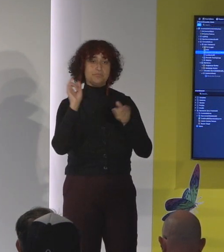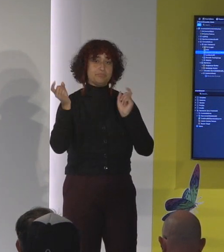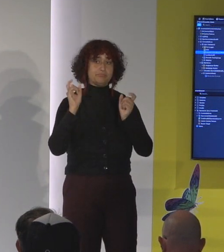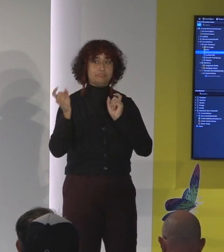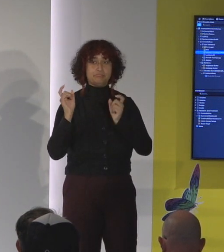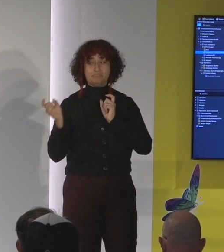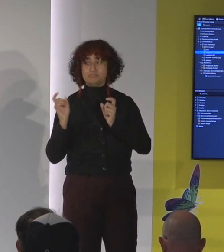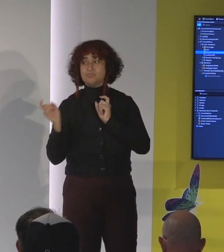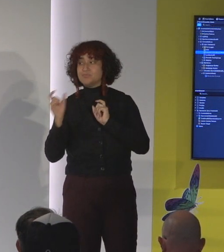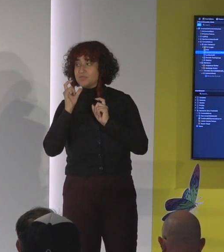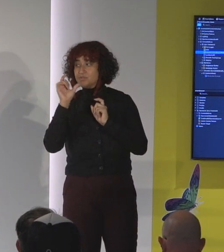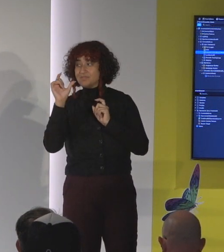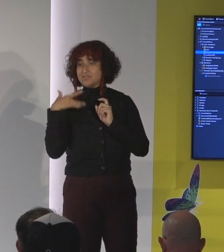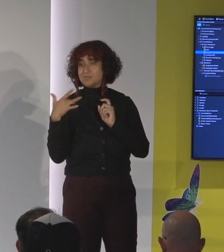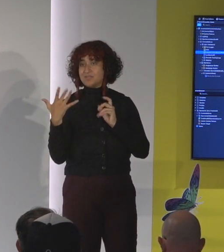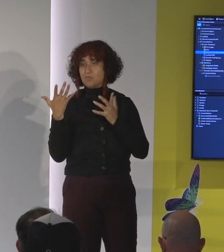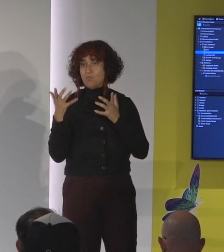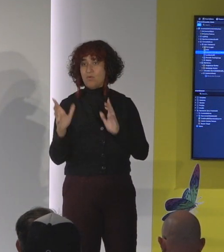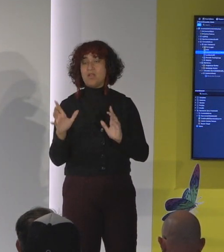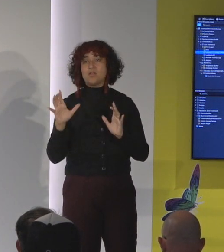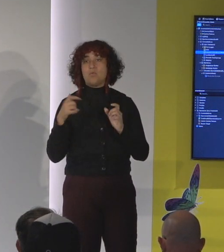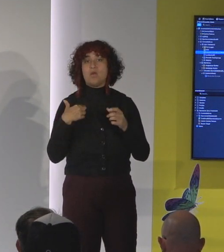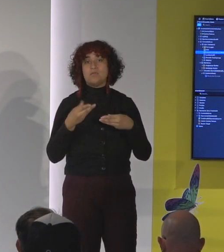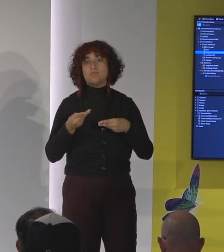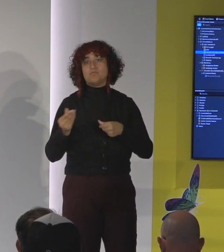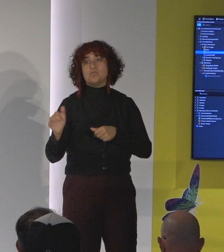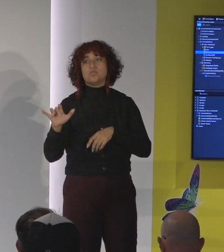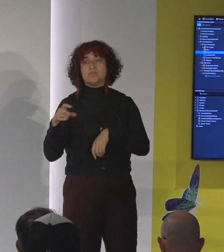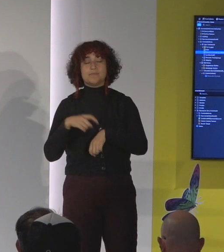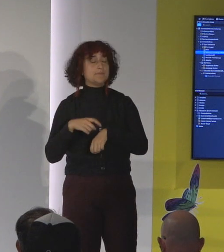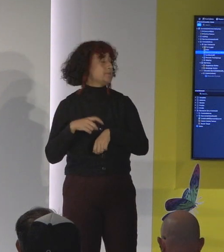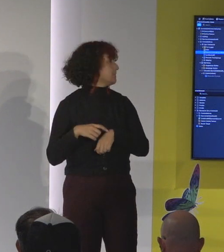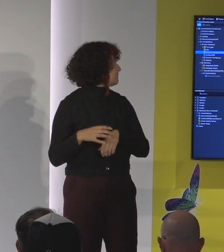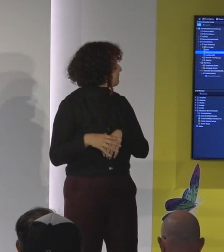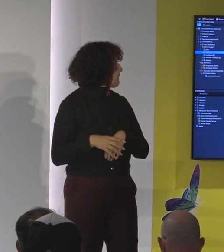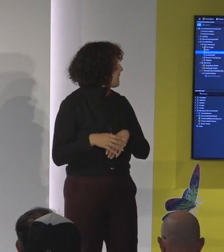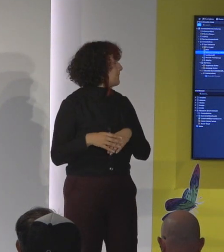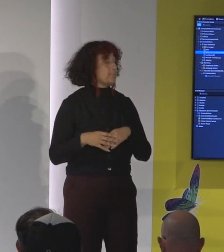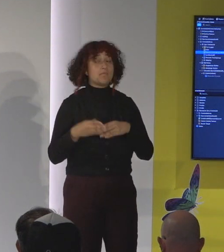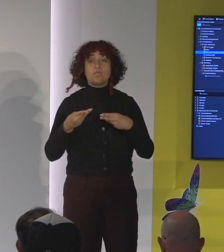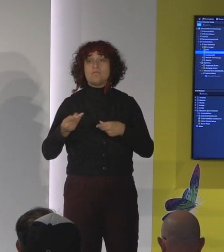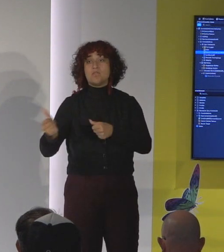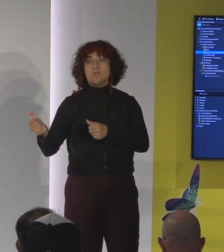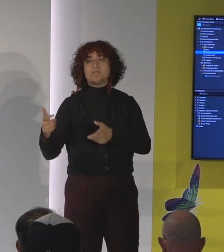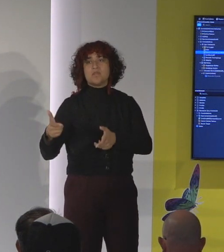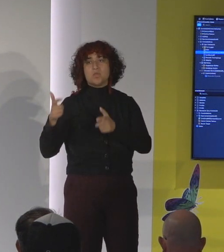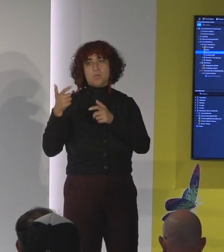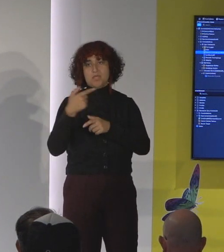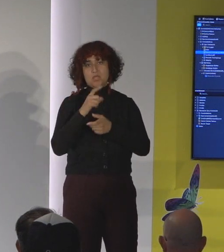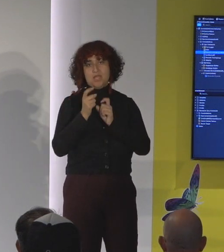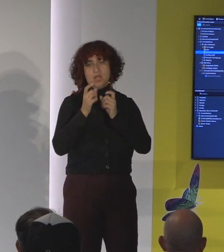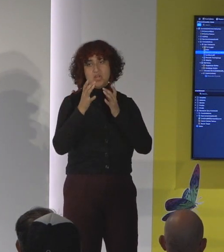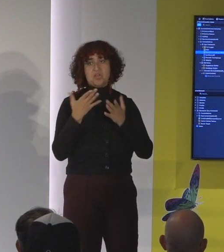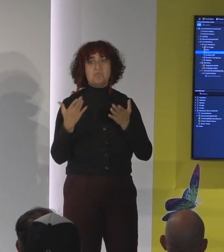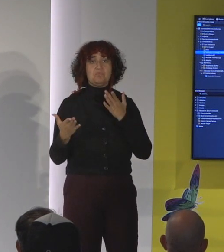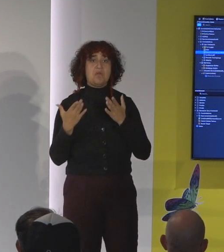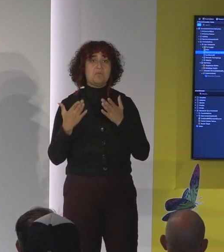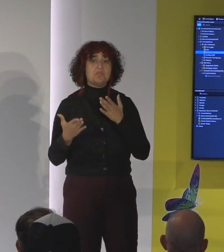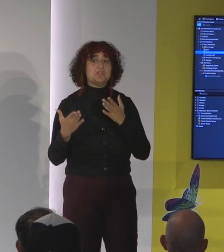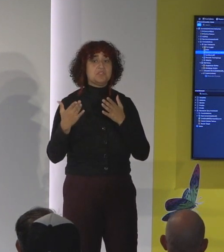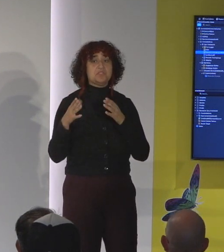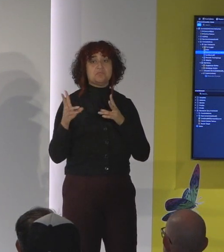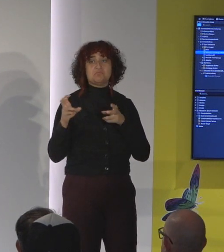making changes. You don't necessarily want to go through the flow every time. The flow is going to be very quick here in Editor. You probably just like briefly saw